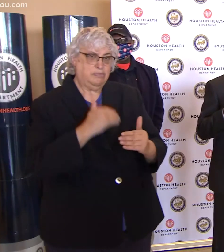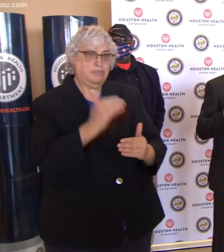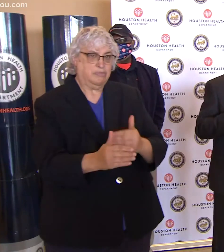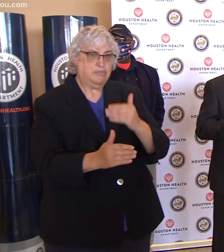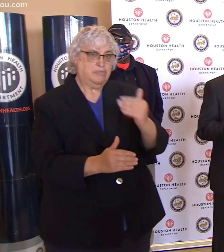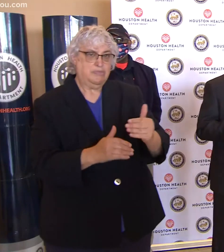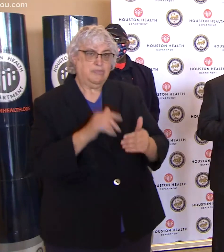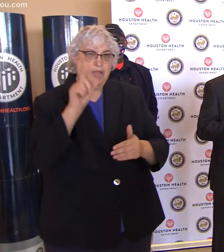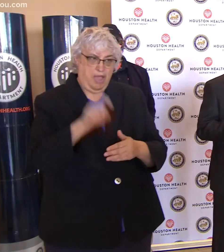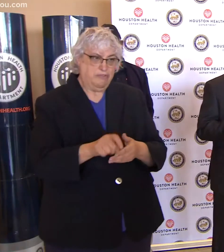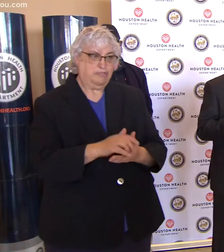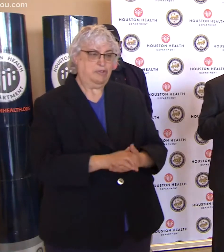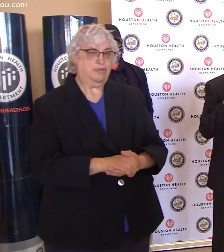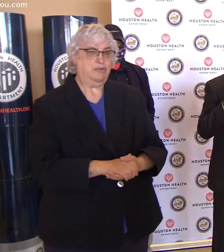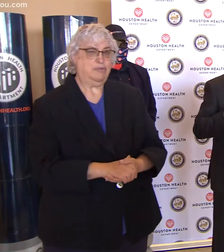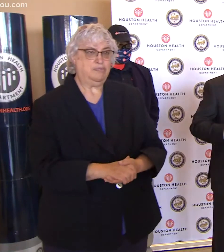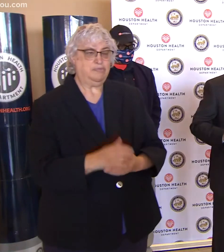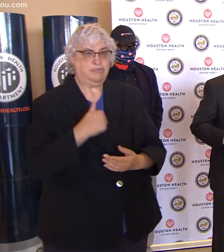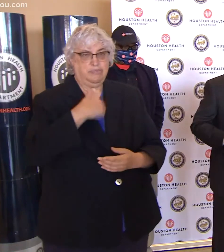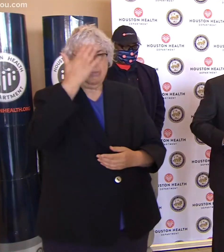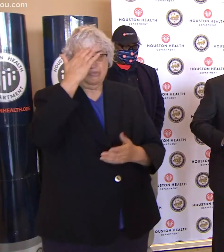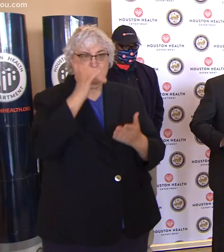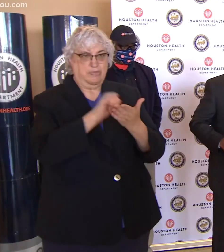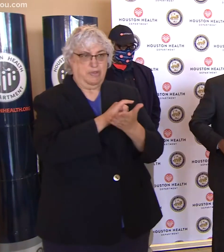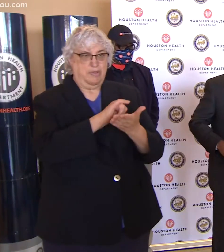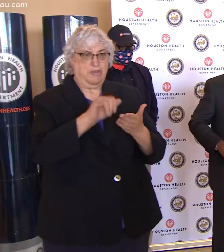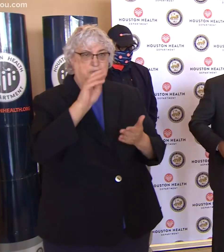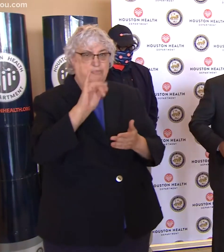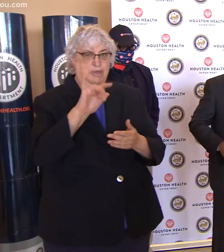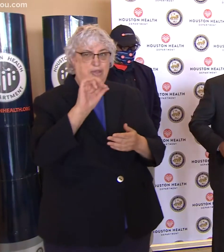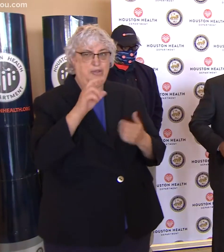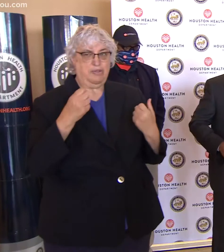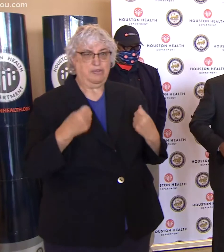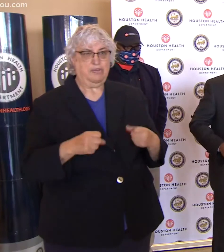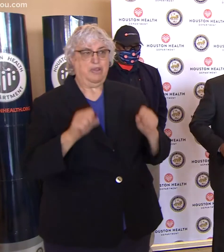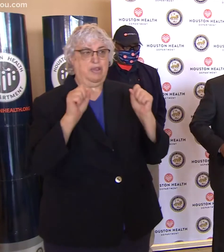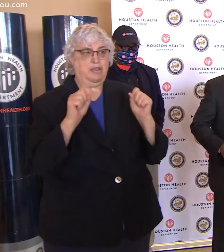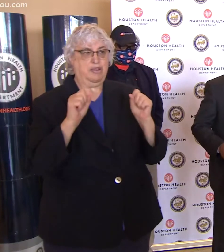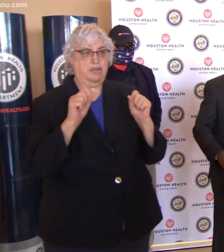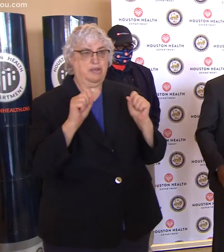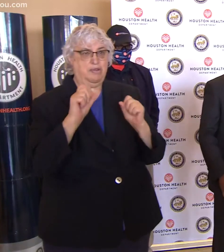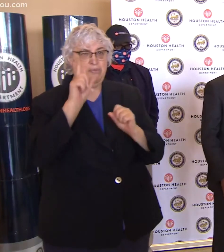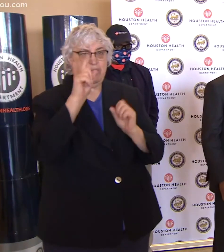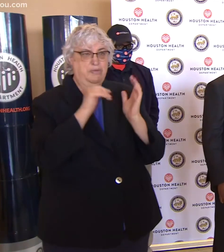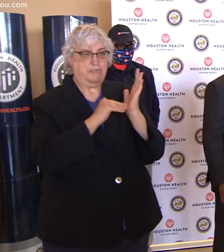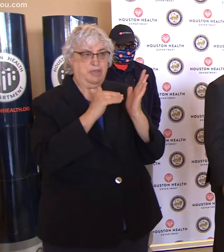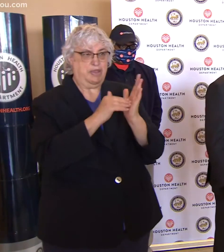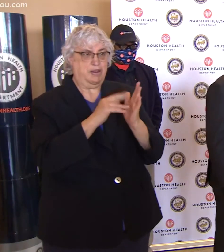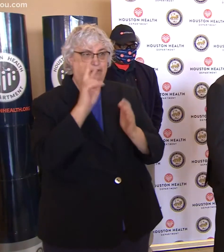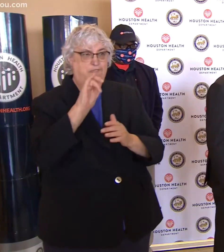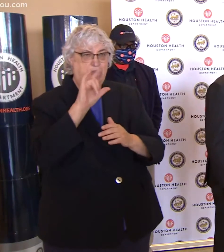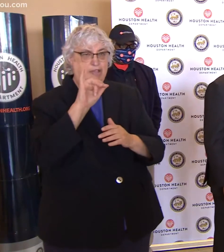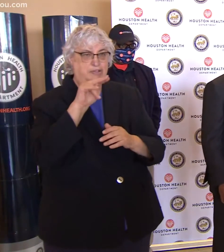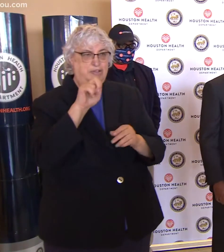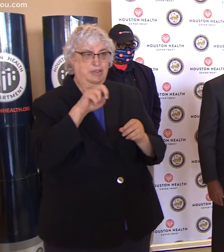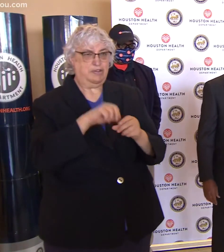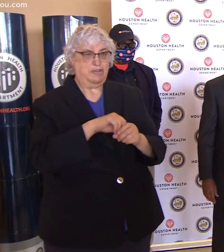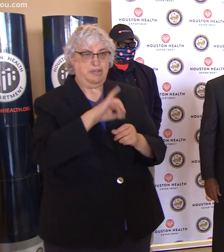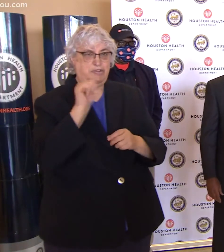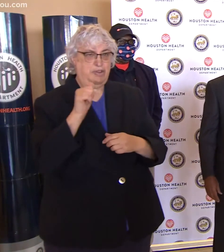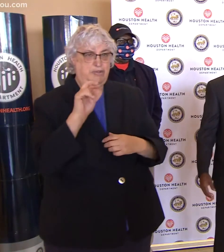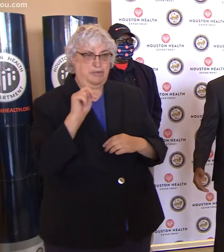there. I know the New York mayor announced that they were going to try to do 1 million vaccines in the month of